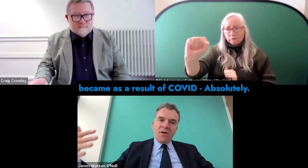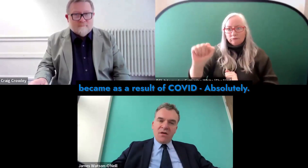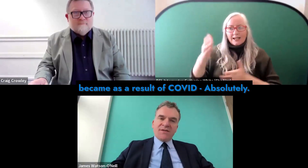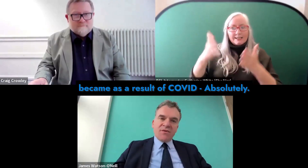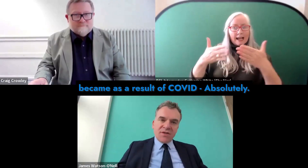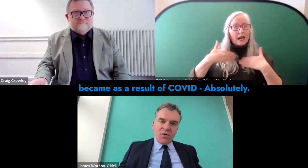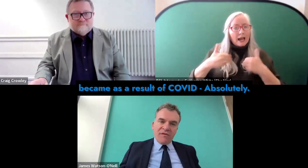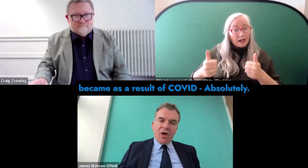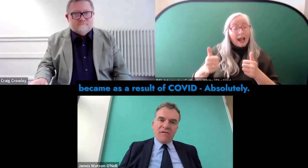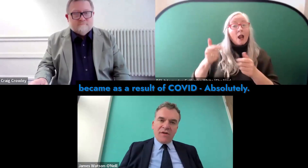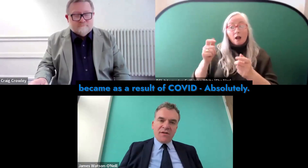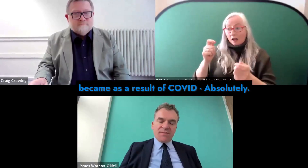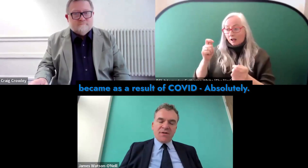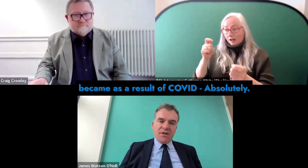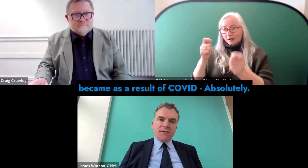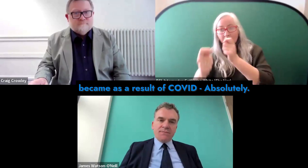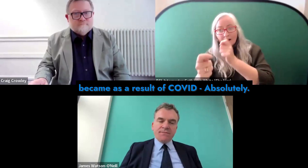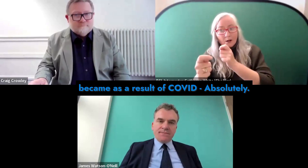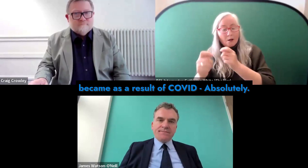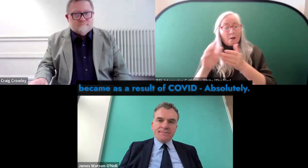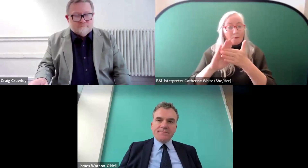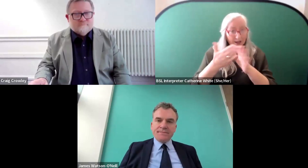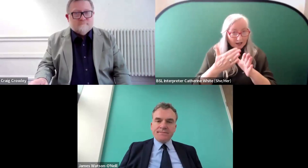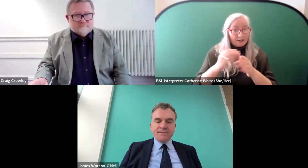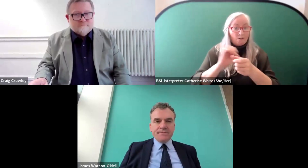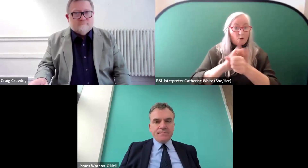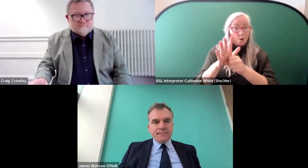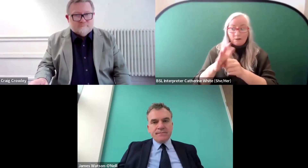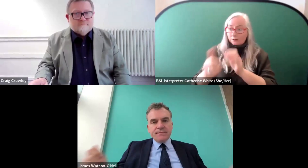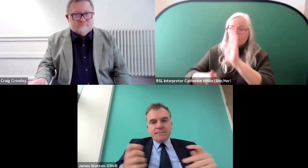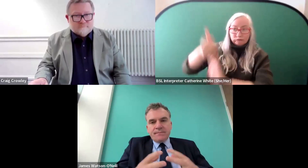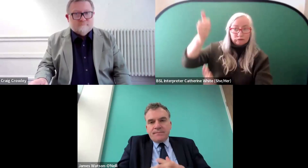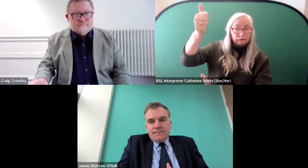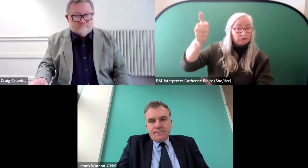it became as a result of COVID. Absolutely.